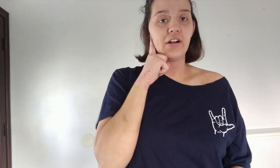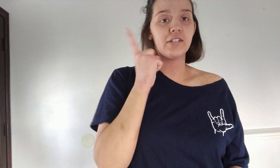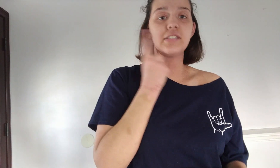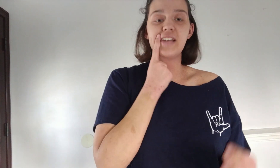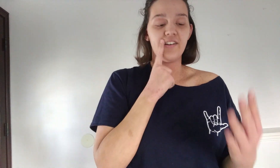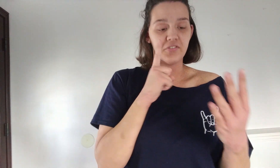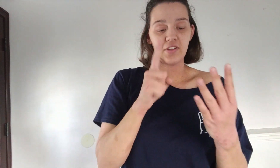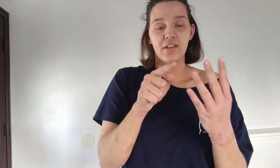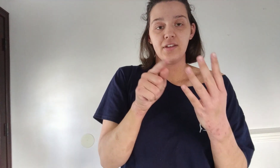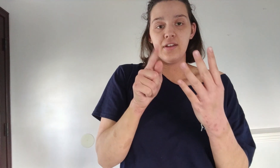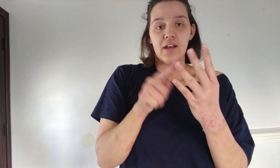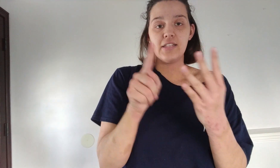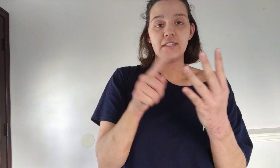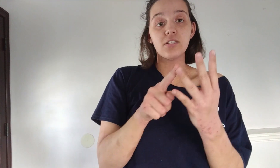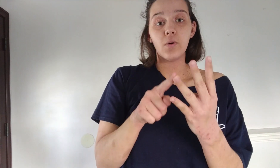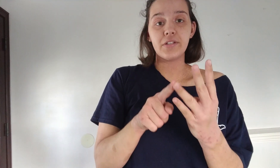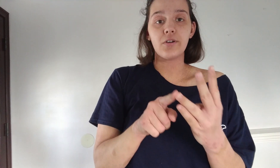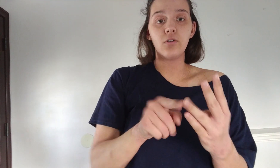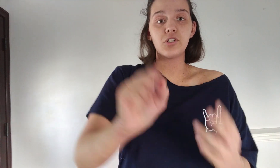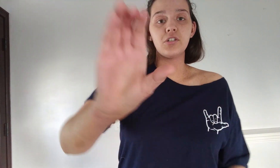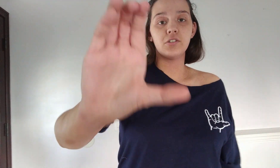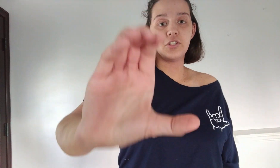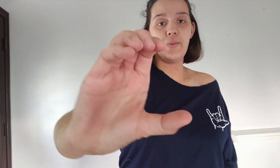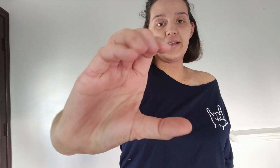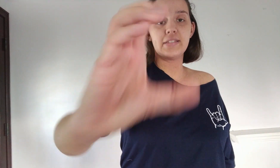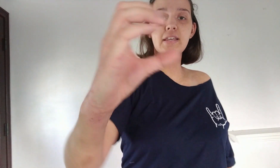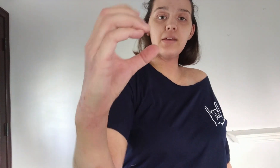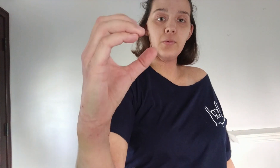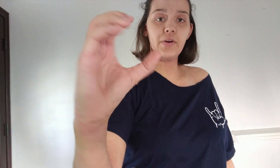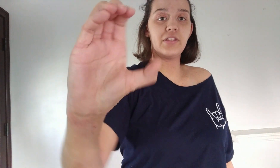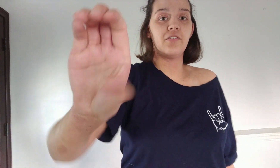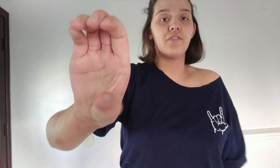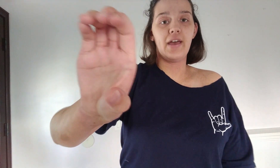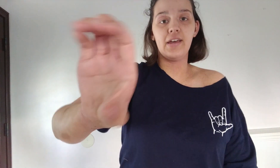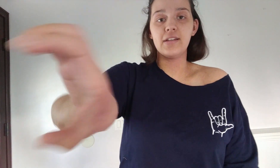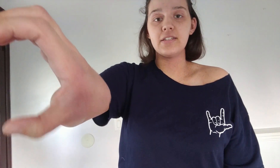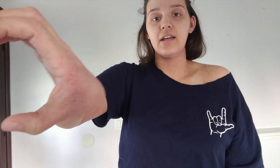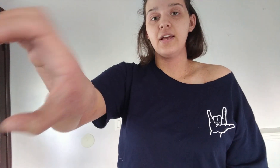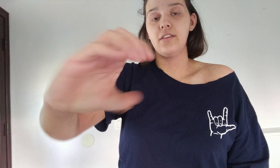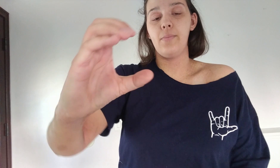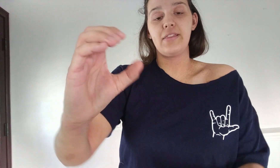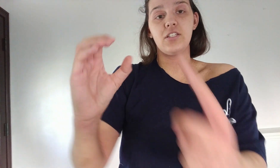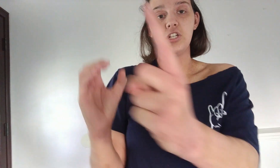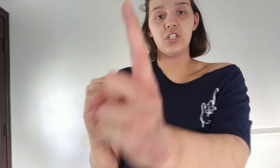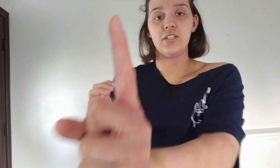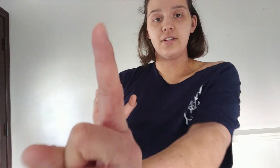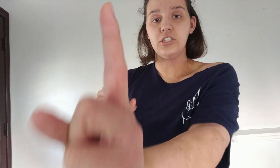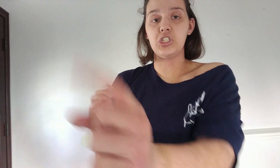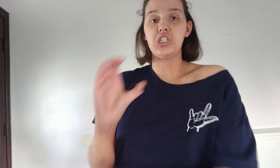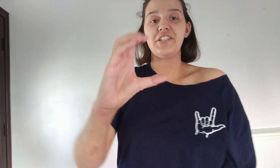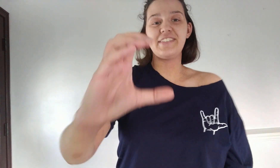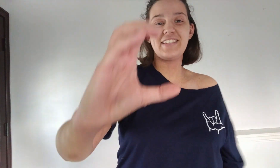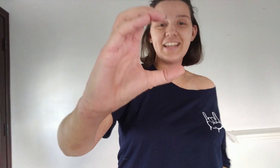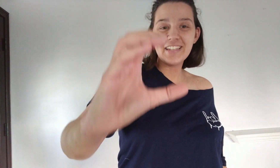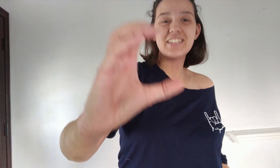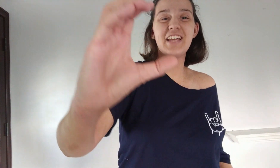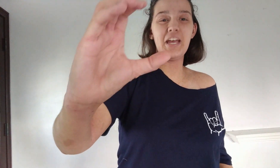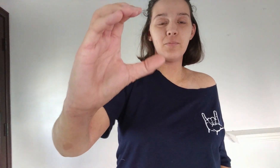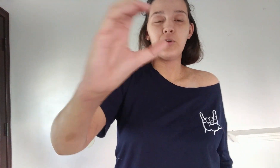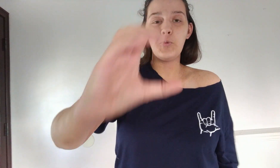finger, deaf. And then this one is culture. So you make a C with your hand, you make the C shape, you